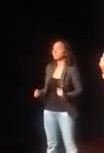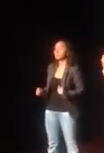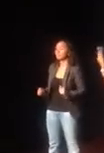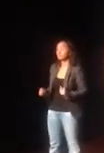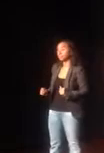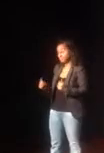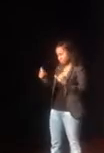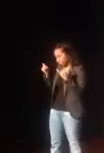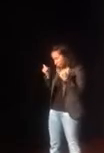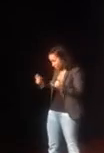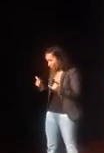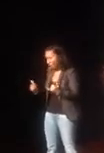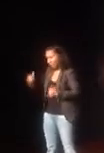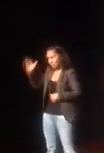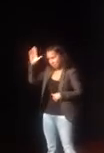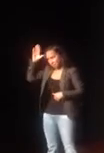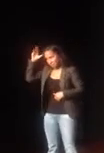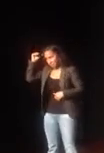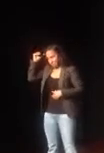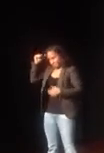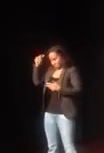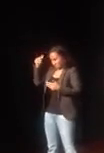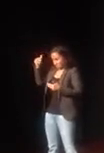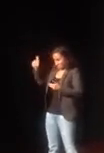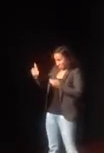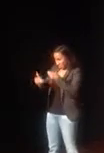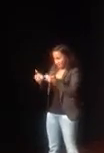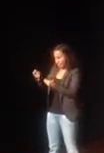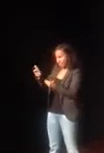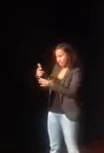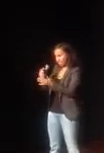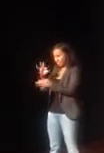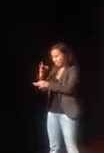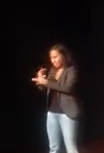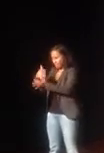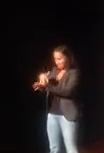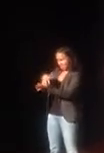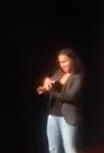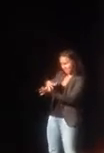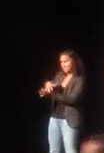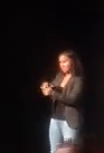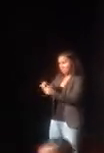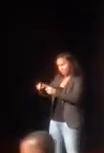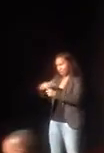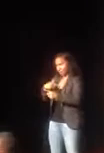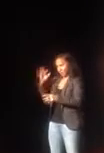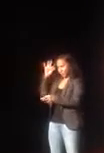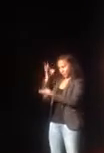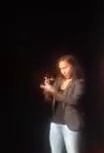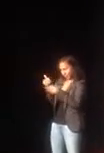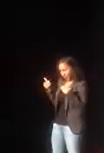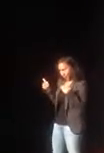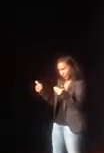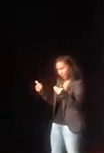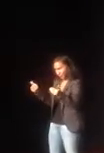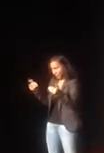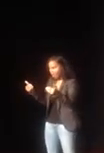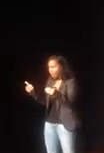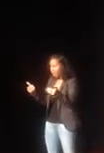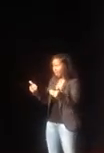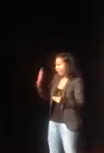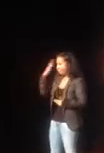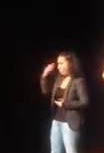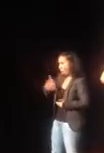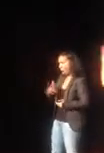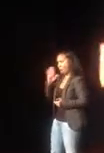So I moved forward initially with shaky faith and little hope. But I am confident that although difficult, I will learn how